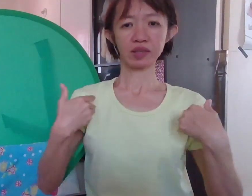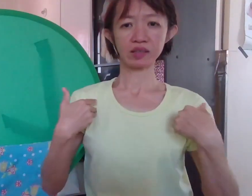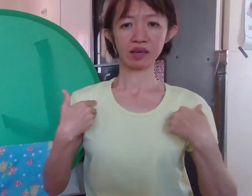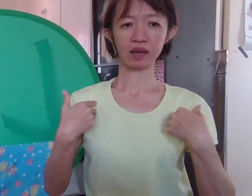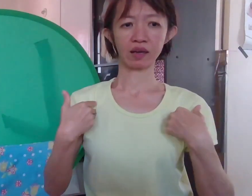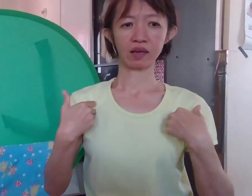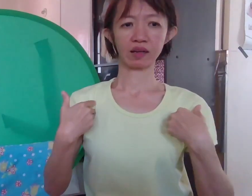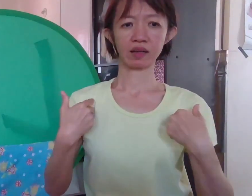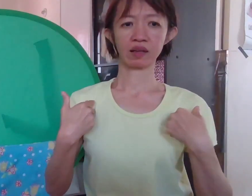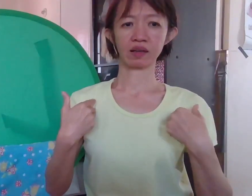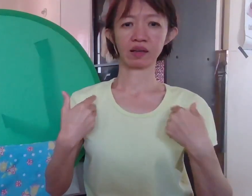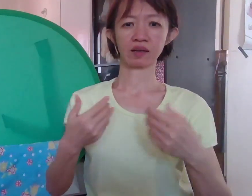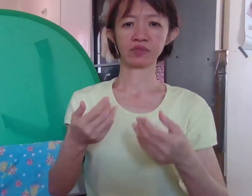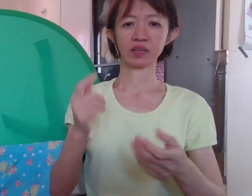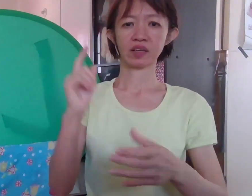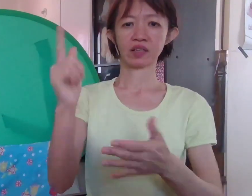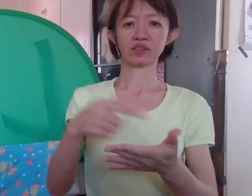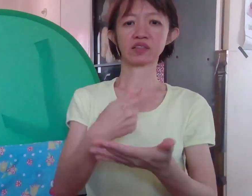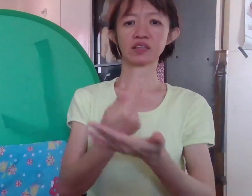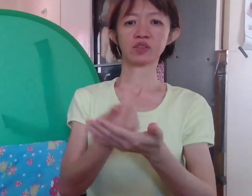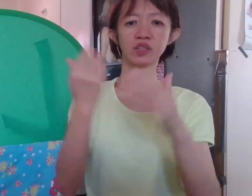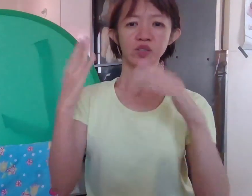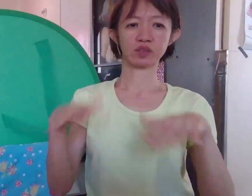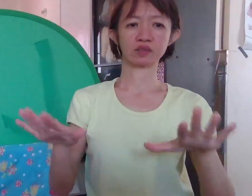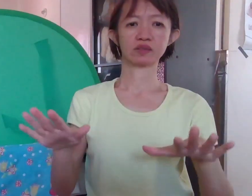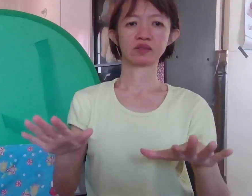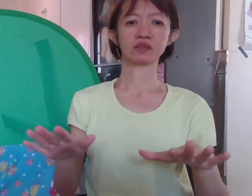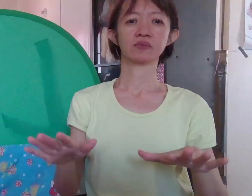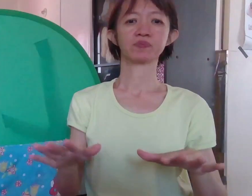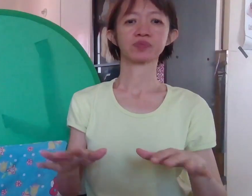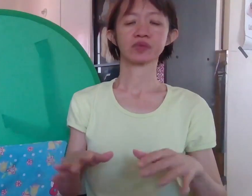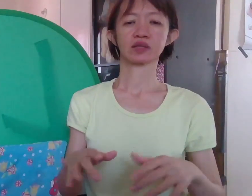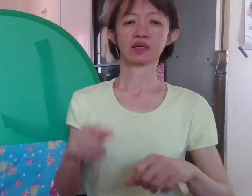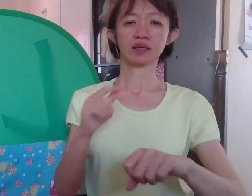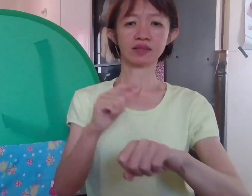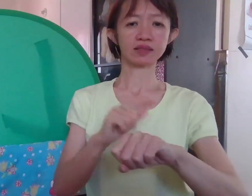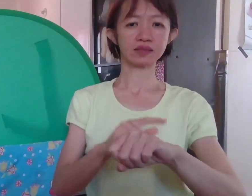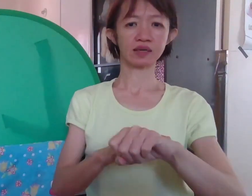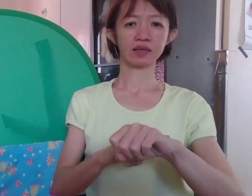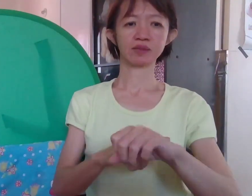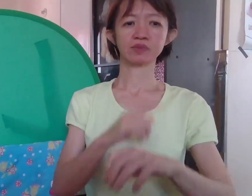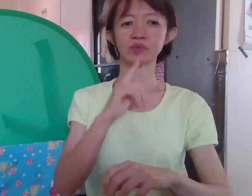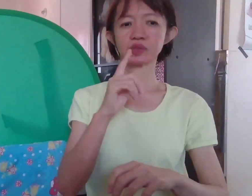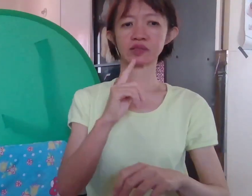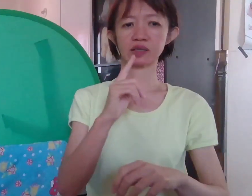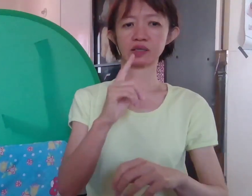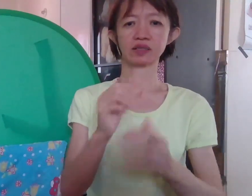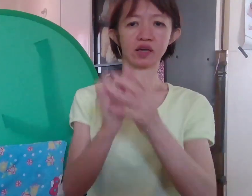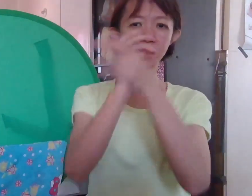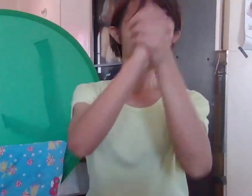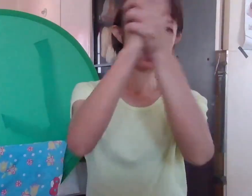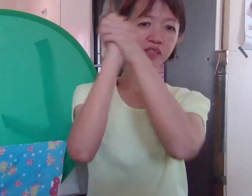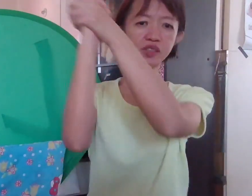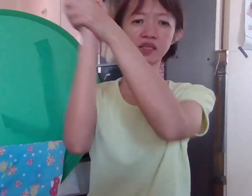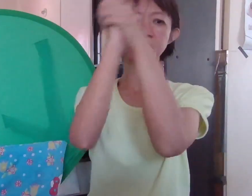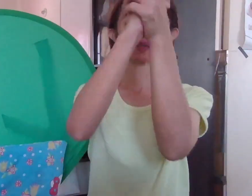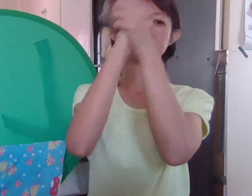already have their graduation. It's time to say